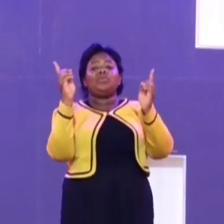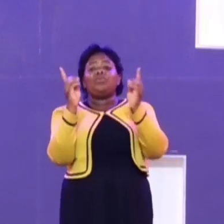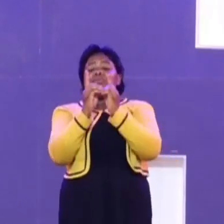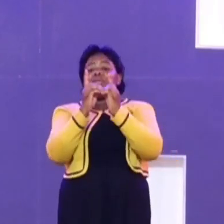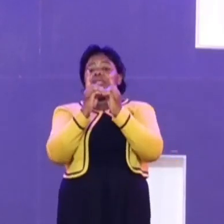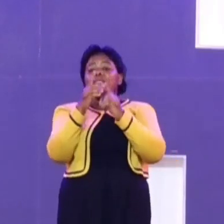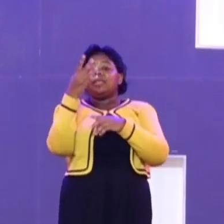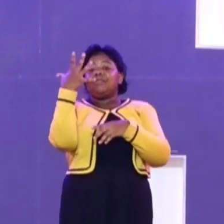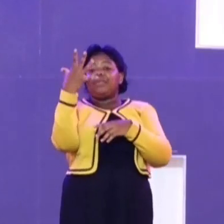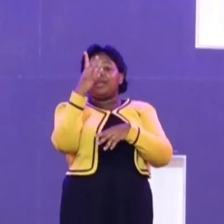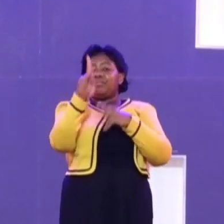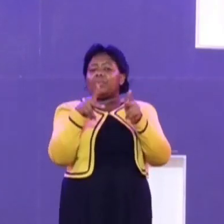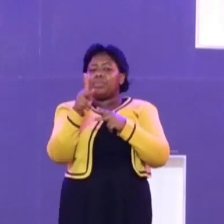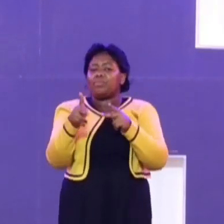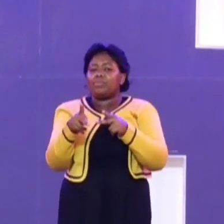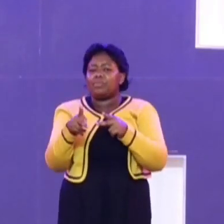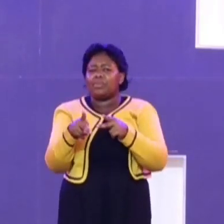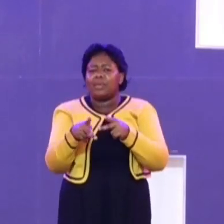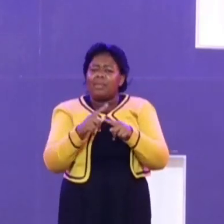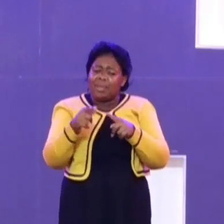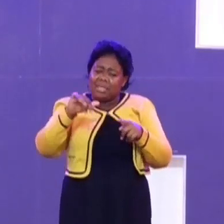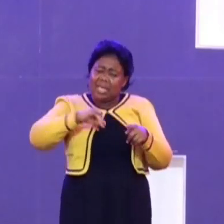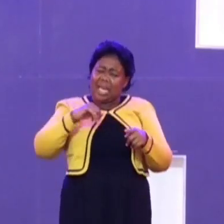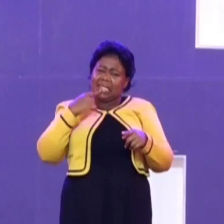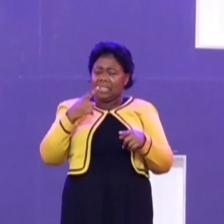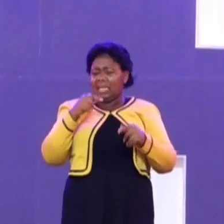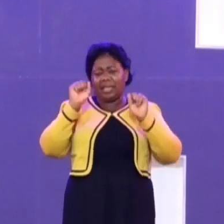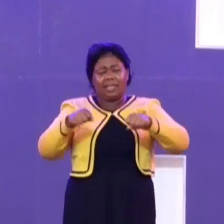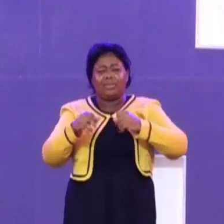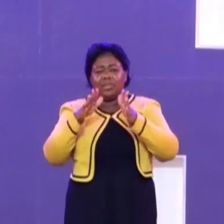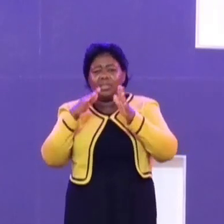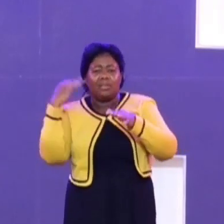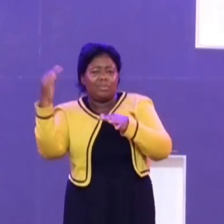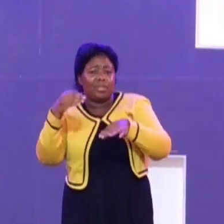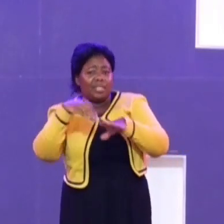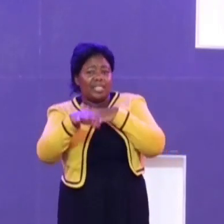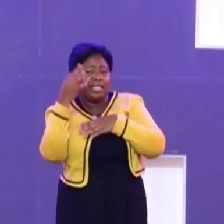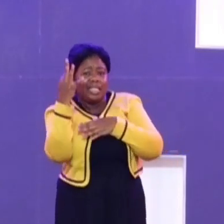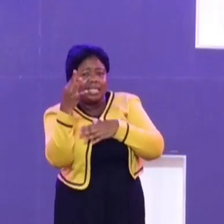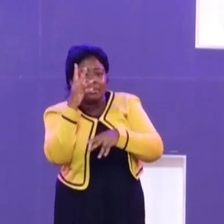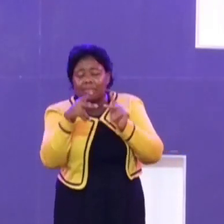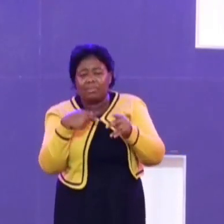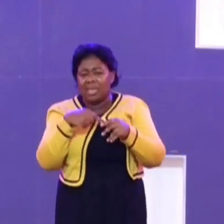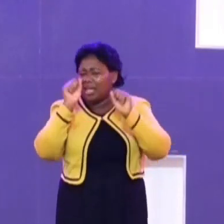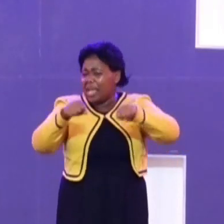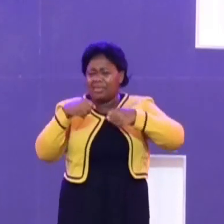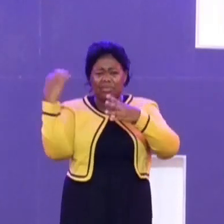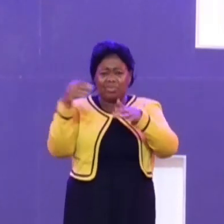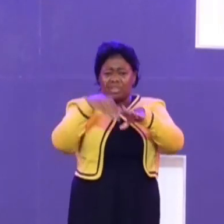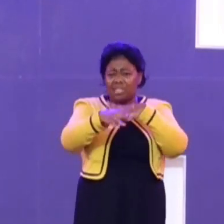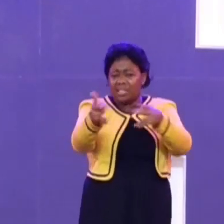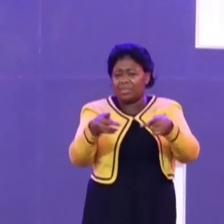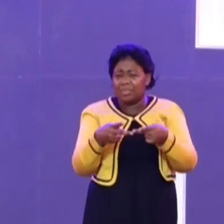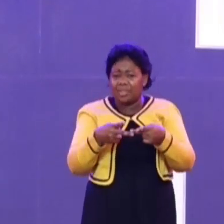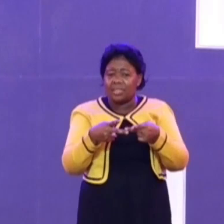meet only five people. Ngama nze sibulya mantu basatu. And others say I cannot preach in three people's congregation. Me I can't preach in such a church. Eche